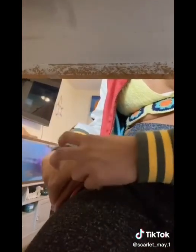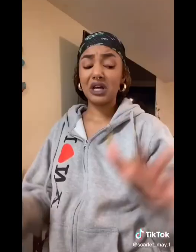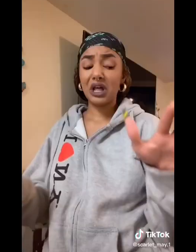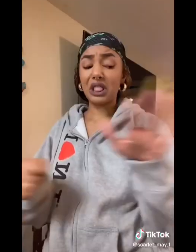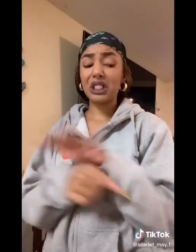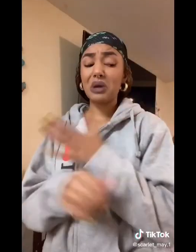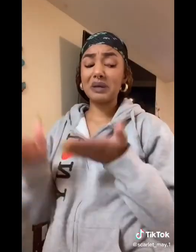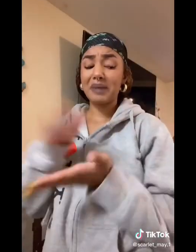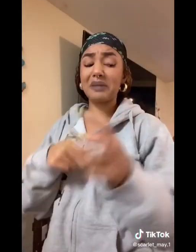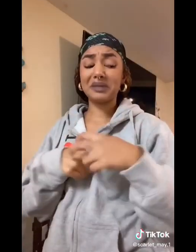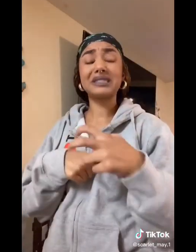Loaded baked potato,